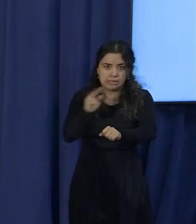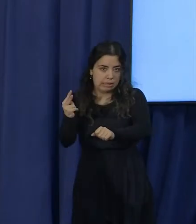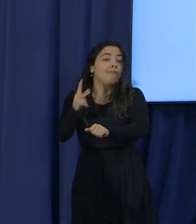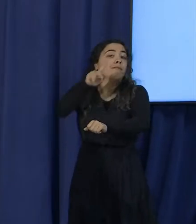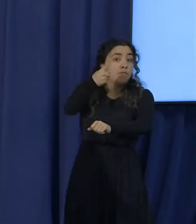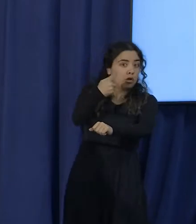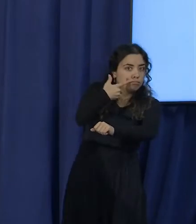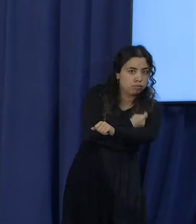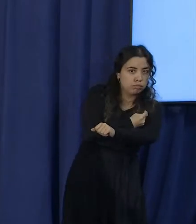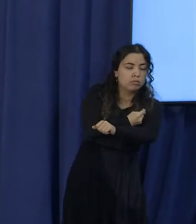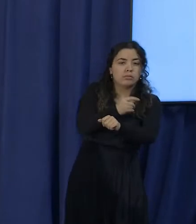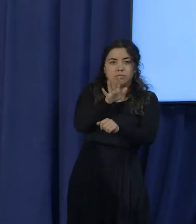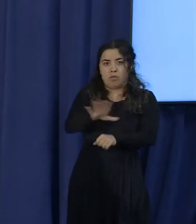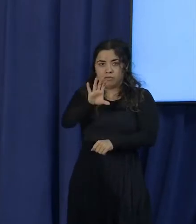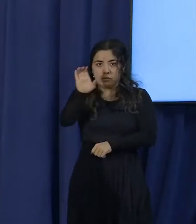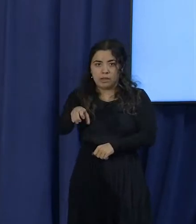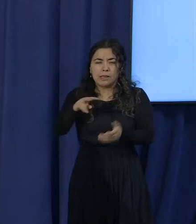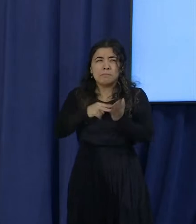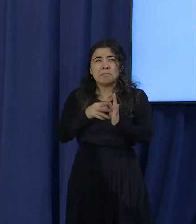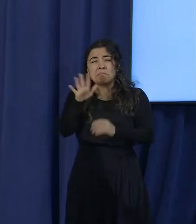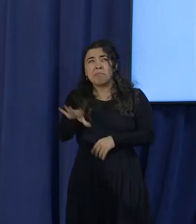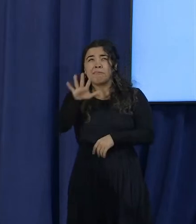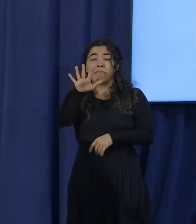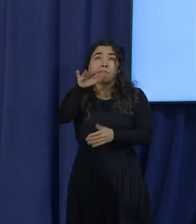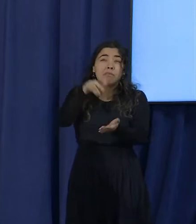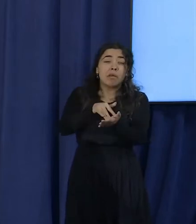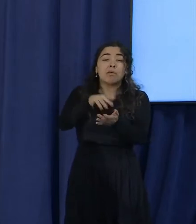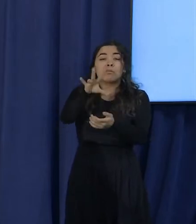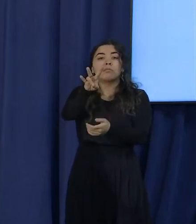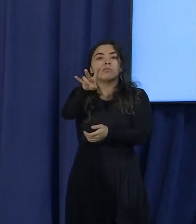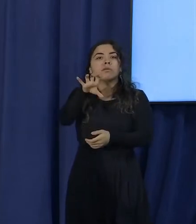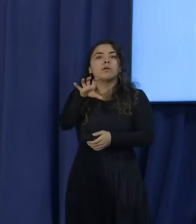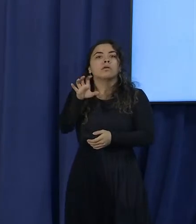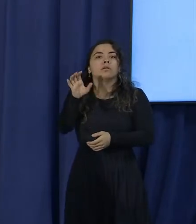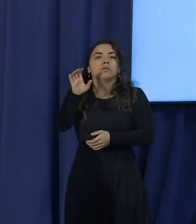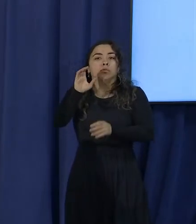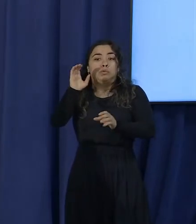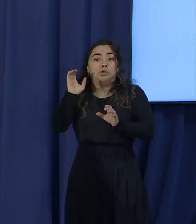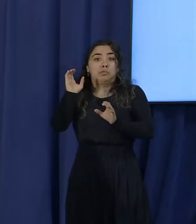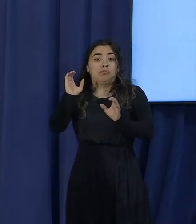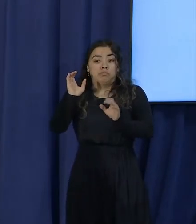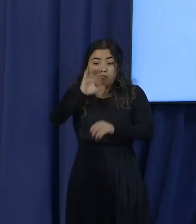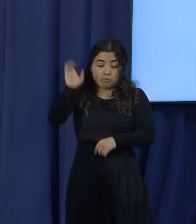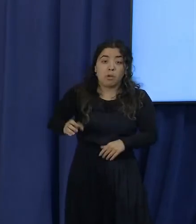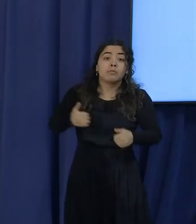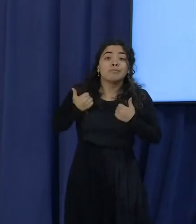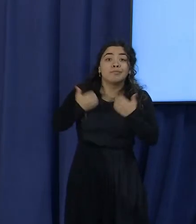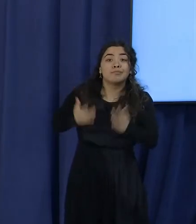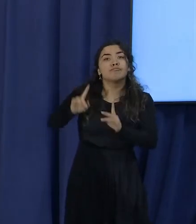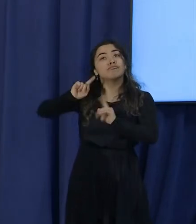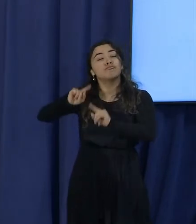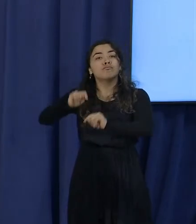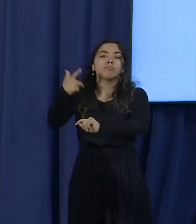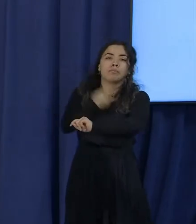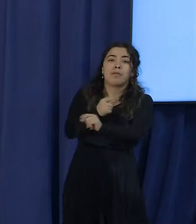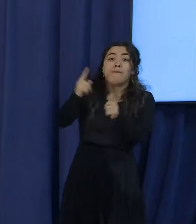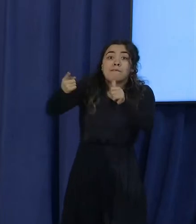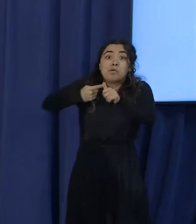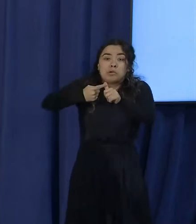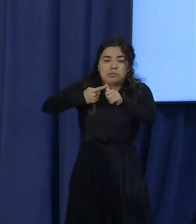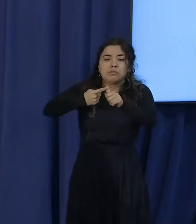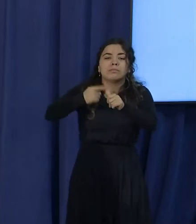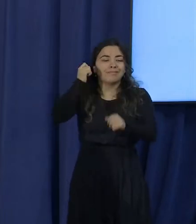meaning we can vaccinate about 5,700 Chicagoans every day. Reminder, there are more